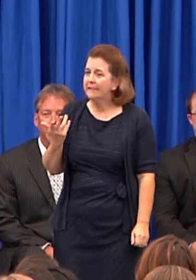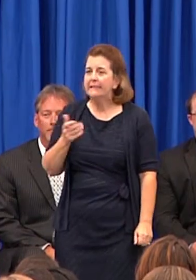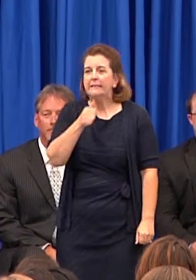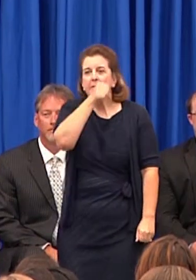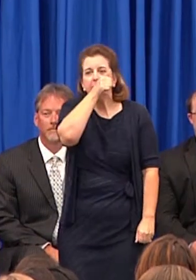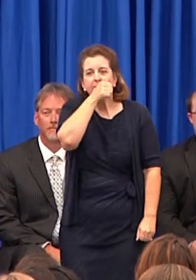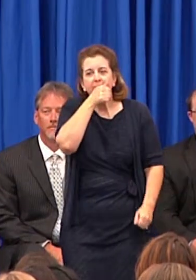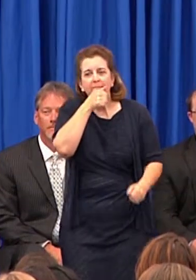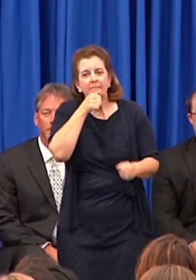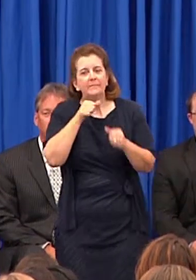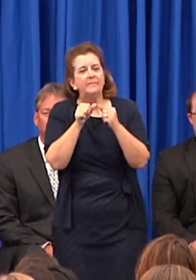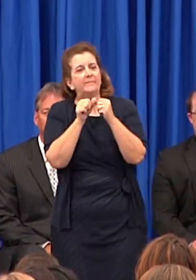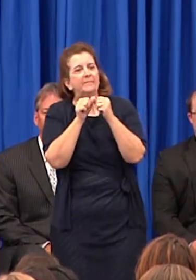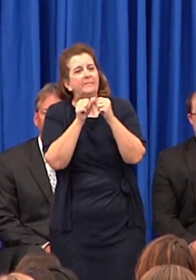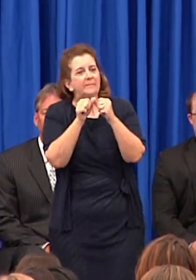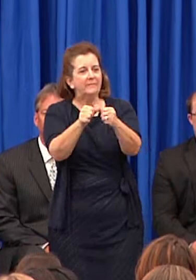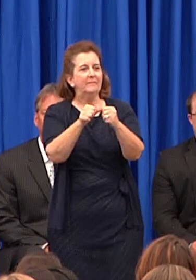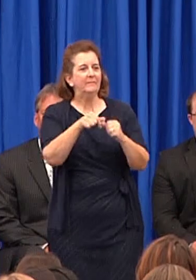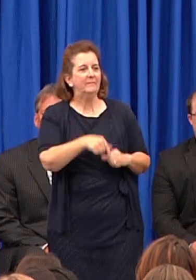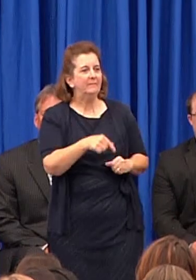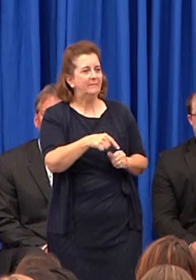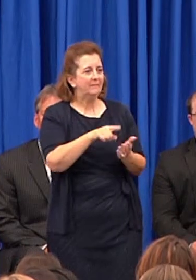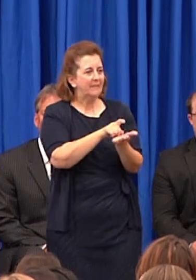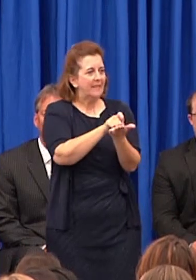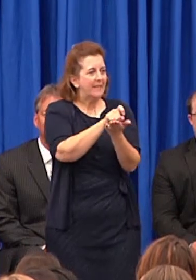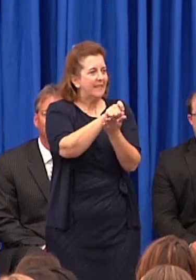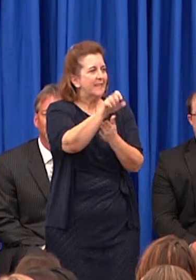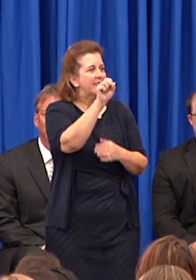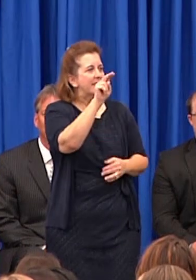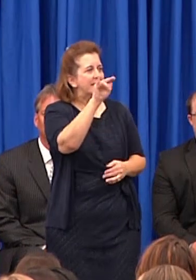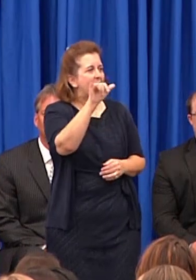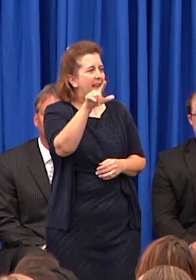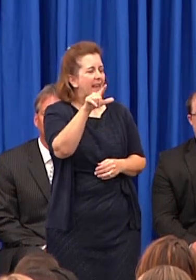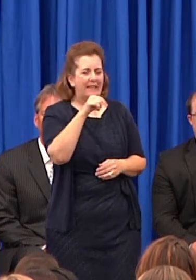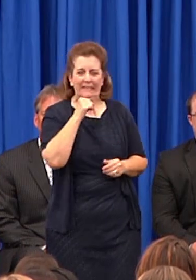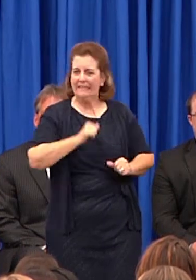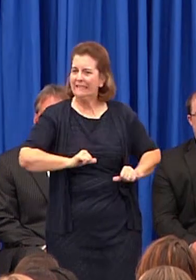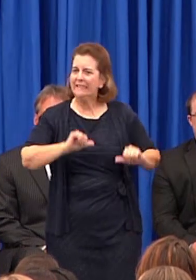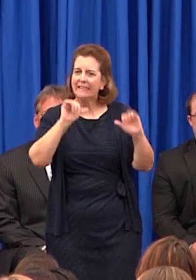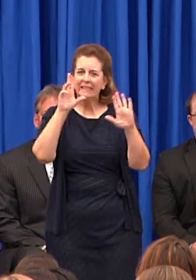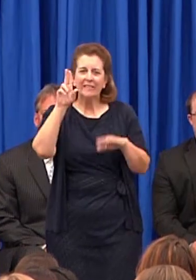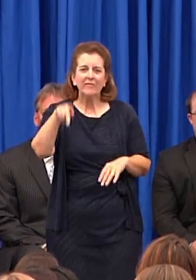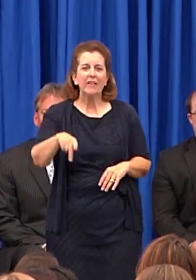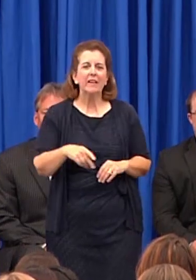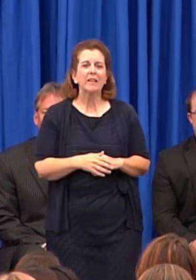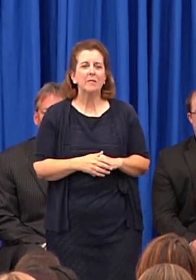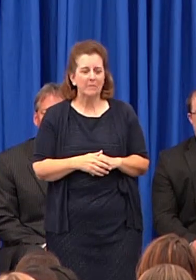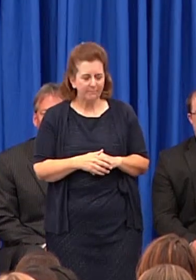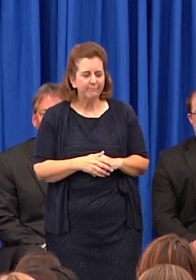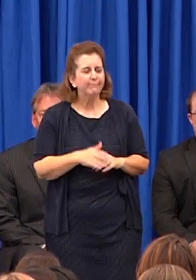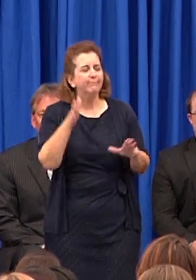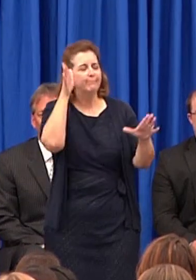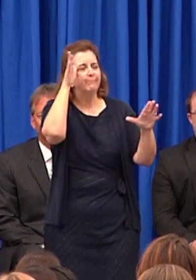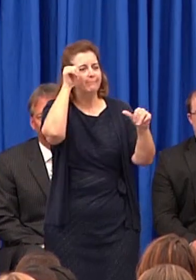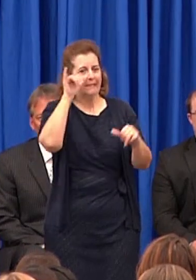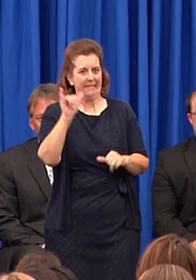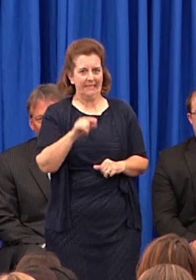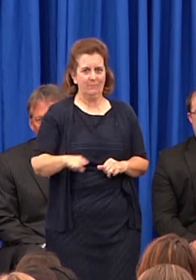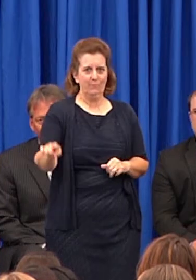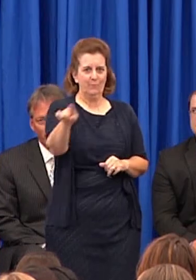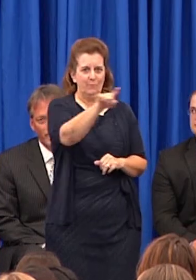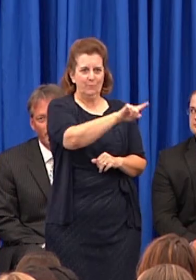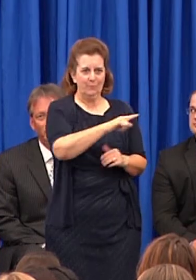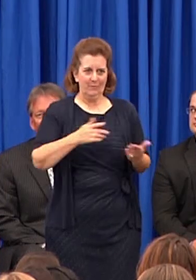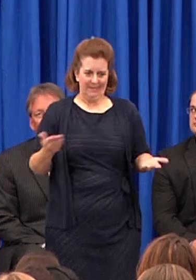Perseverance. That's what the snail had, and curiosity. He didn't give up, and you know all about that because you're sitting in this